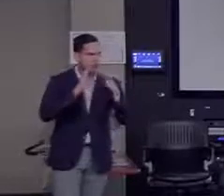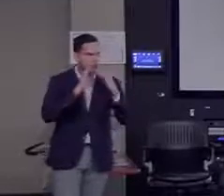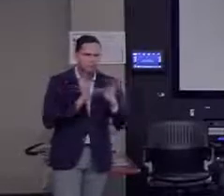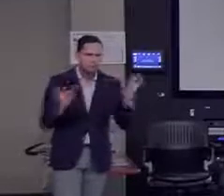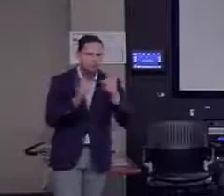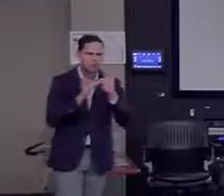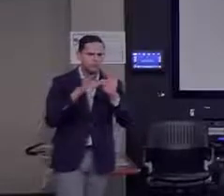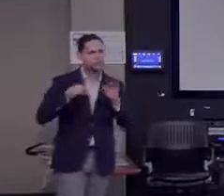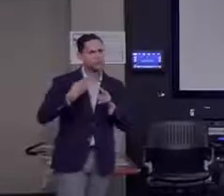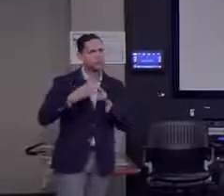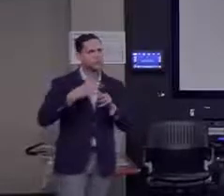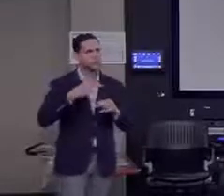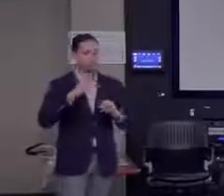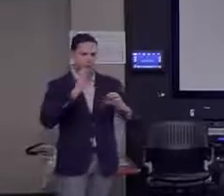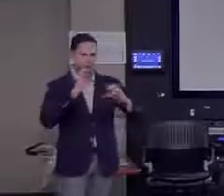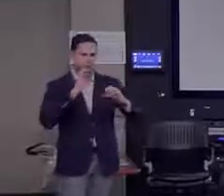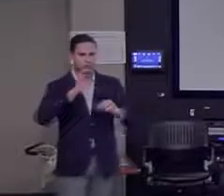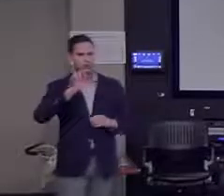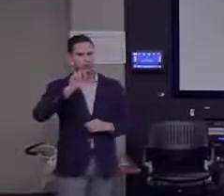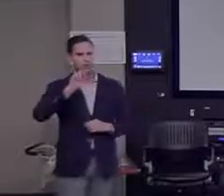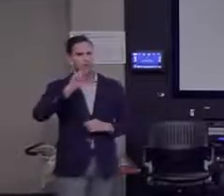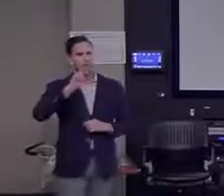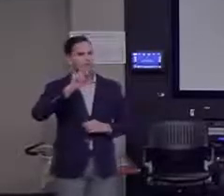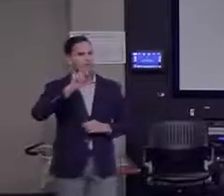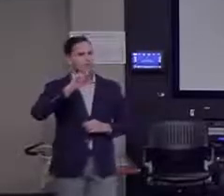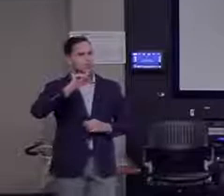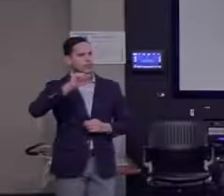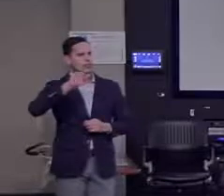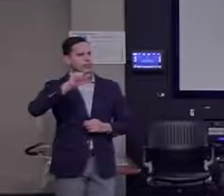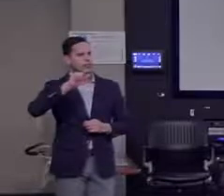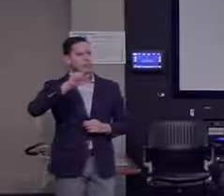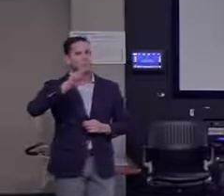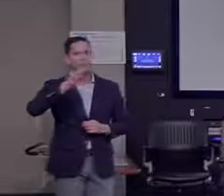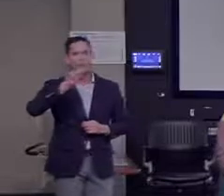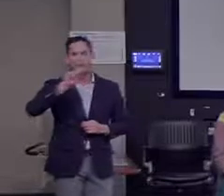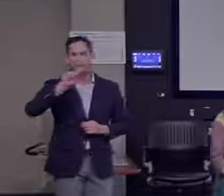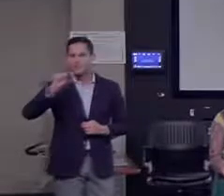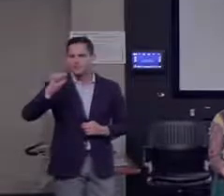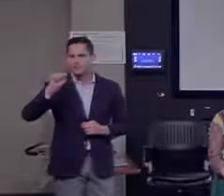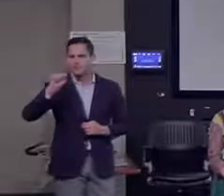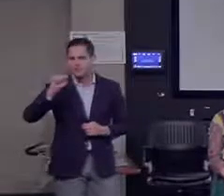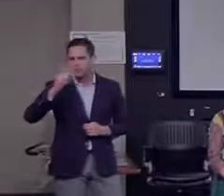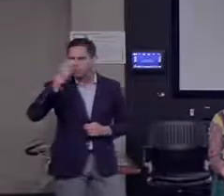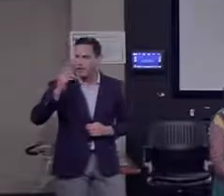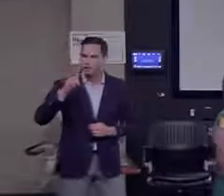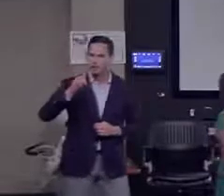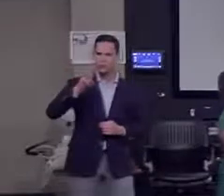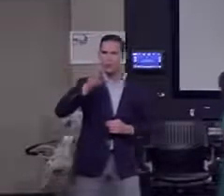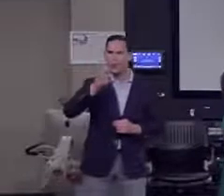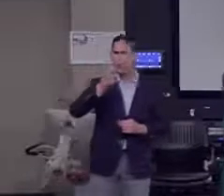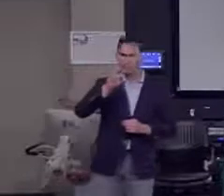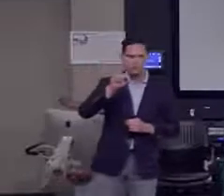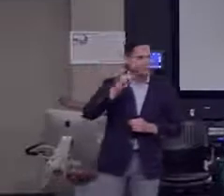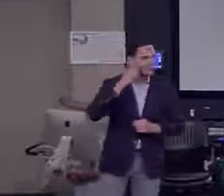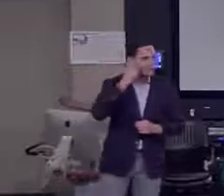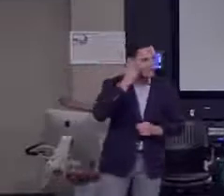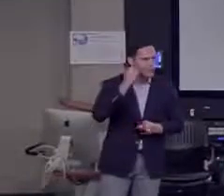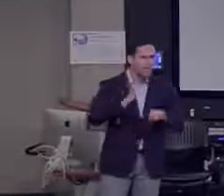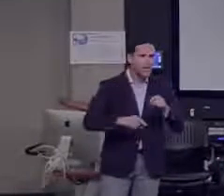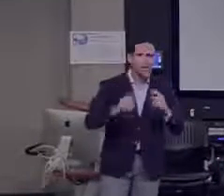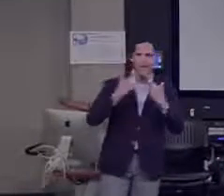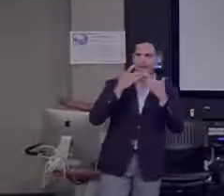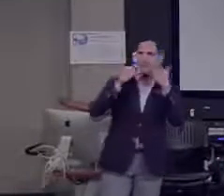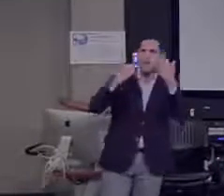Why conversational duets? Because you can't sing it alone. The solo doesn't work, but